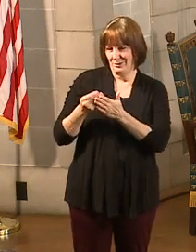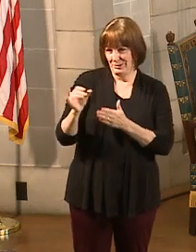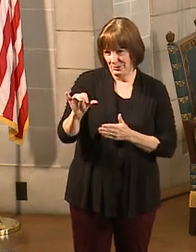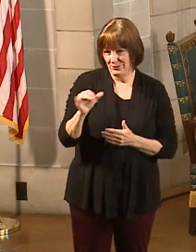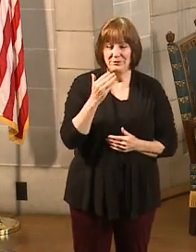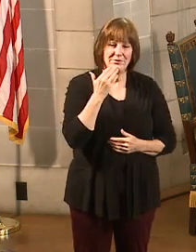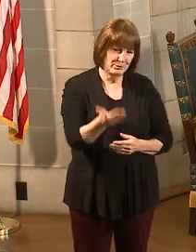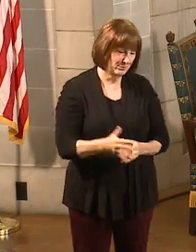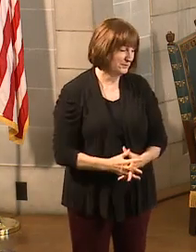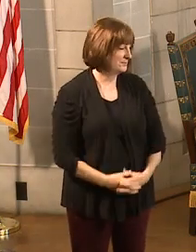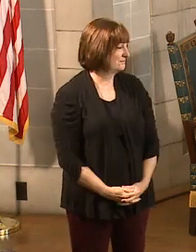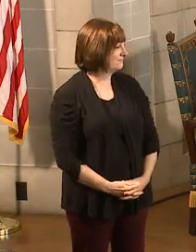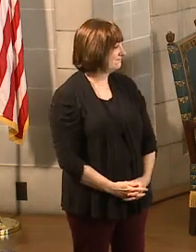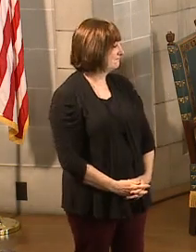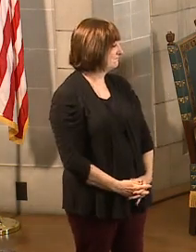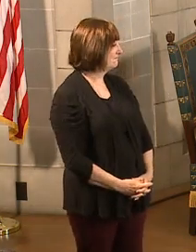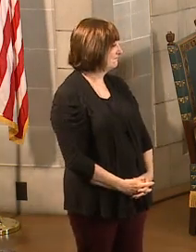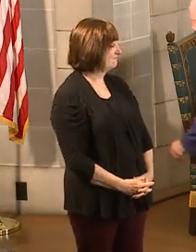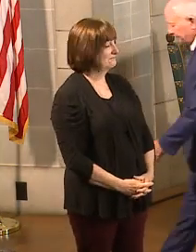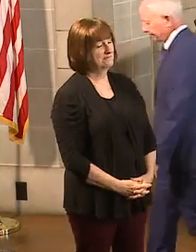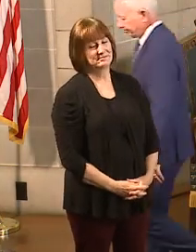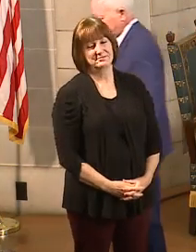Thank you.